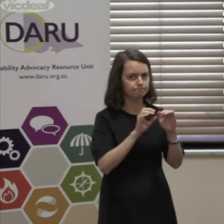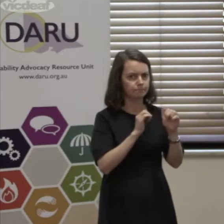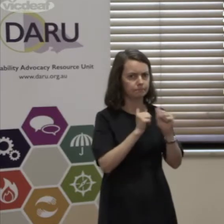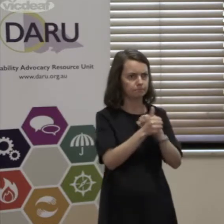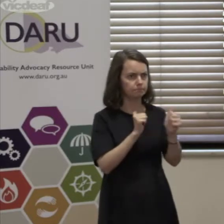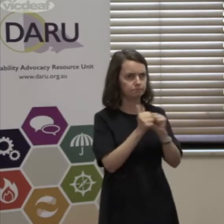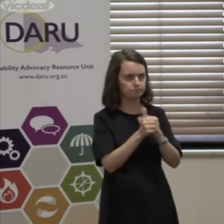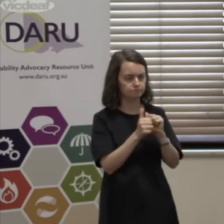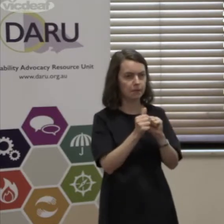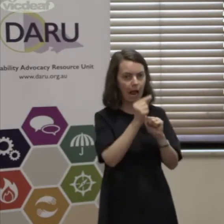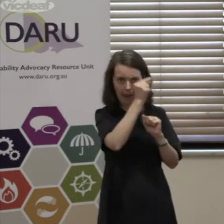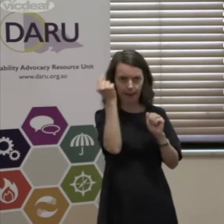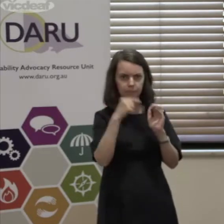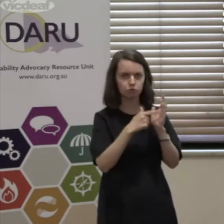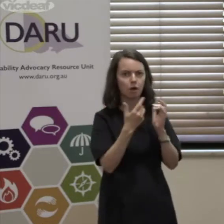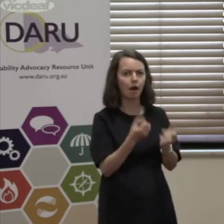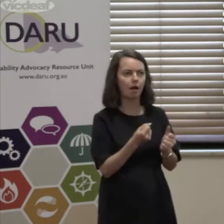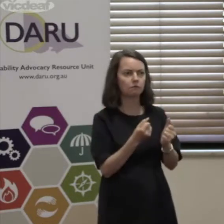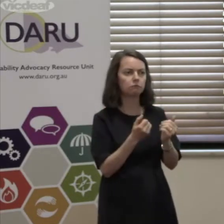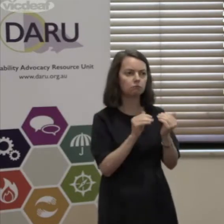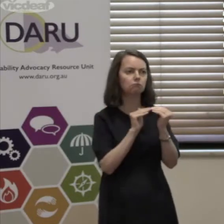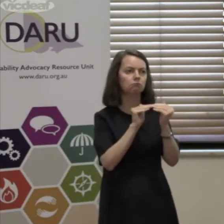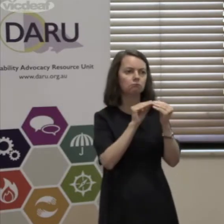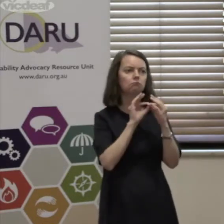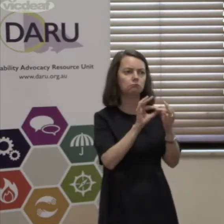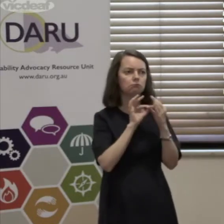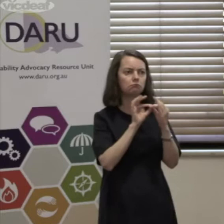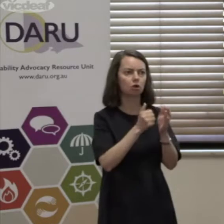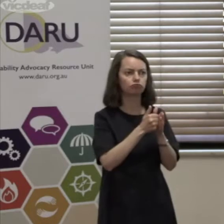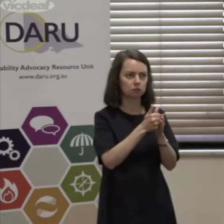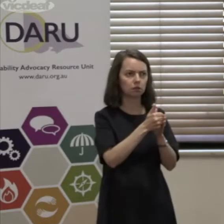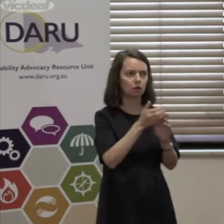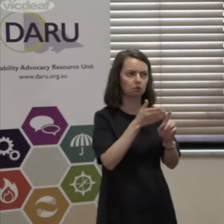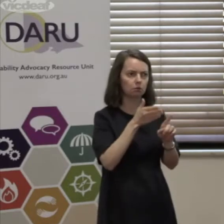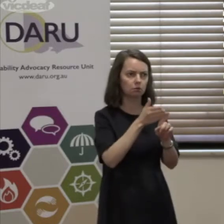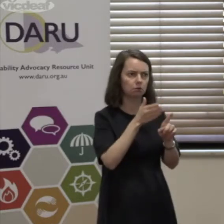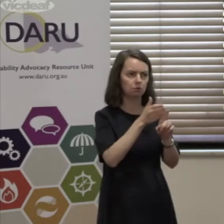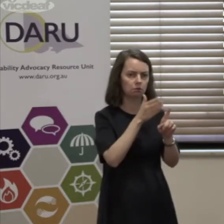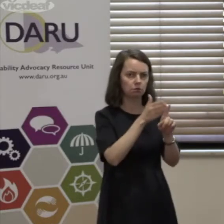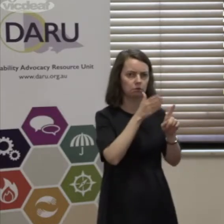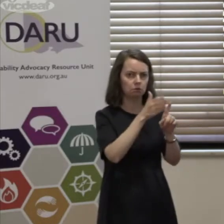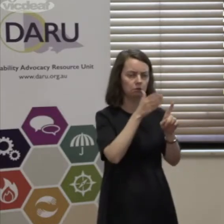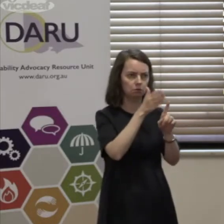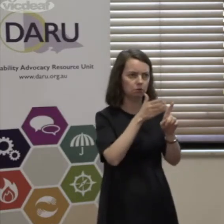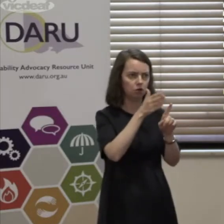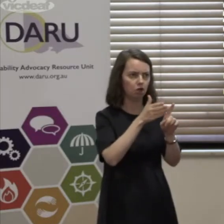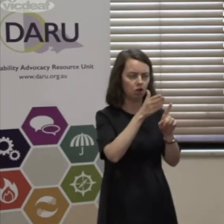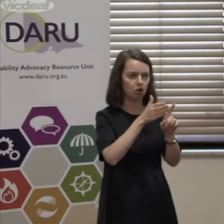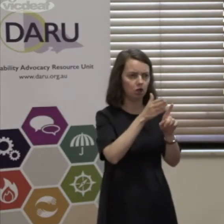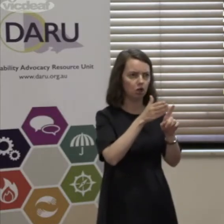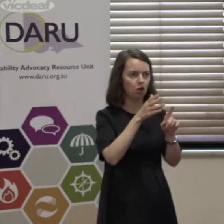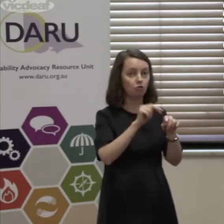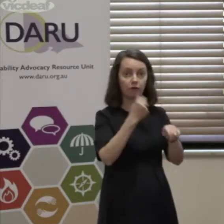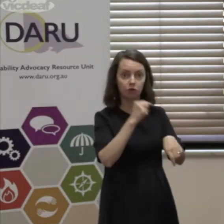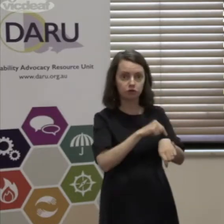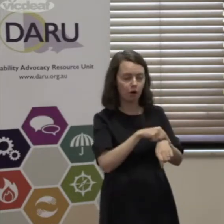There is that intention that there will be some level of consistency so that you are talking about the same person with your plan. Then when you go to review your